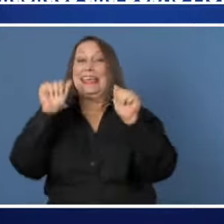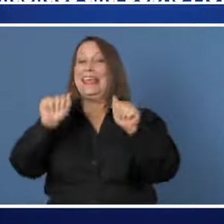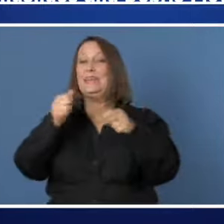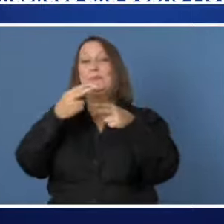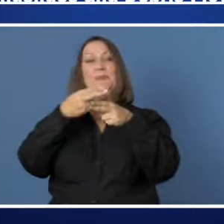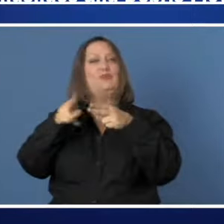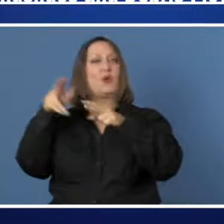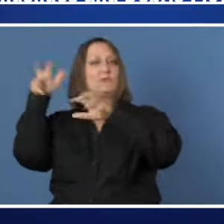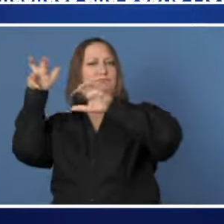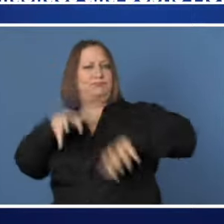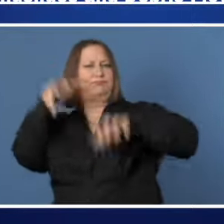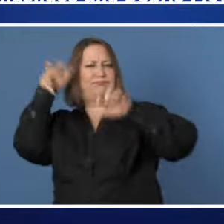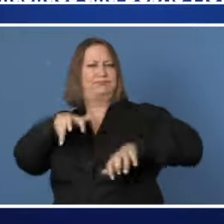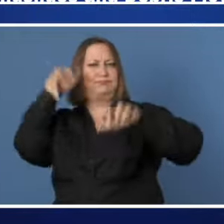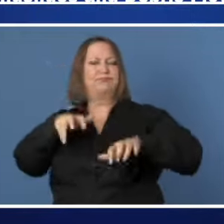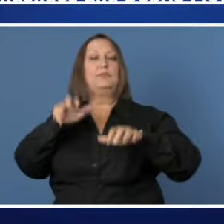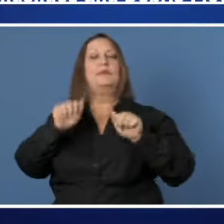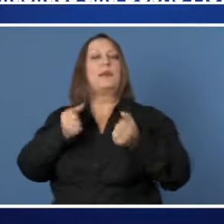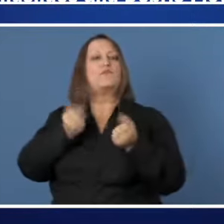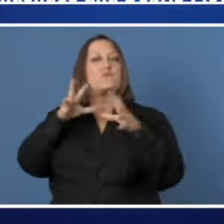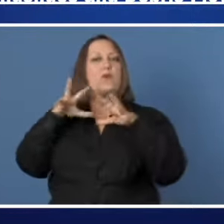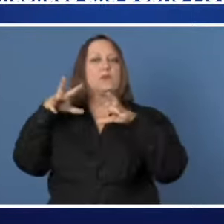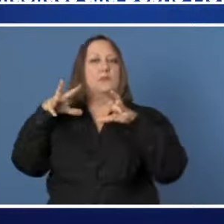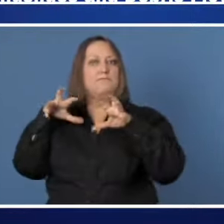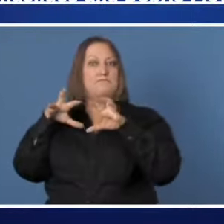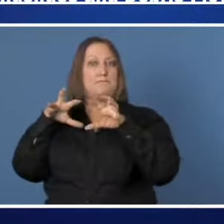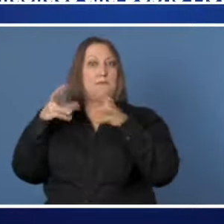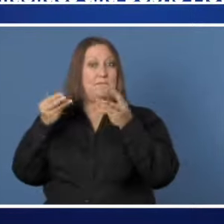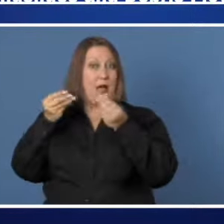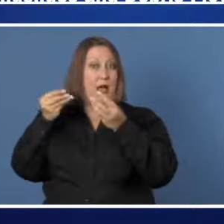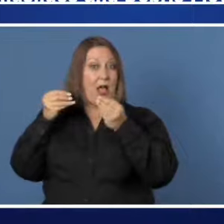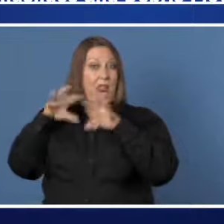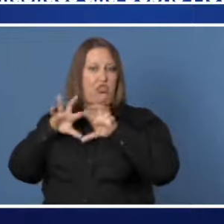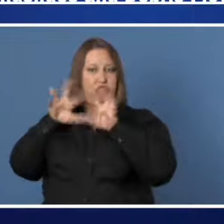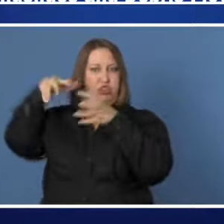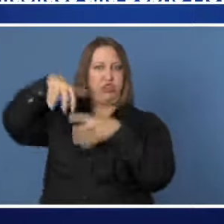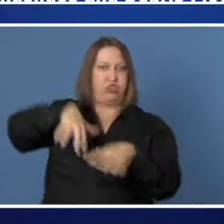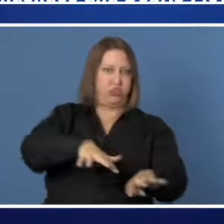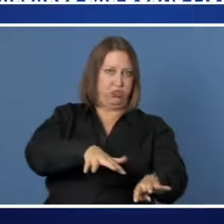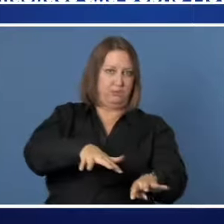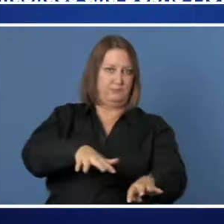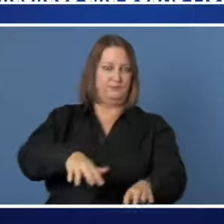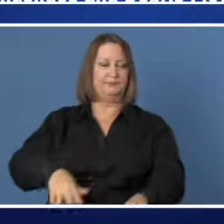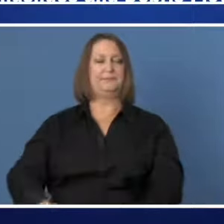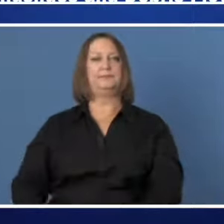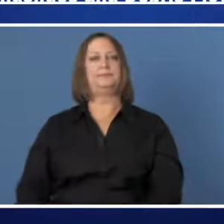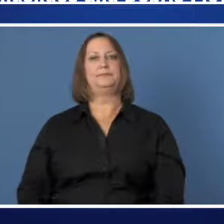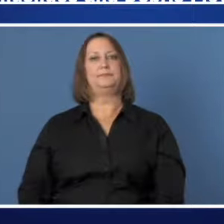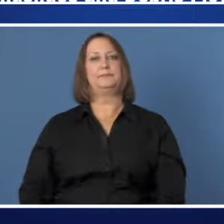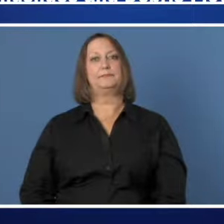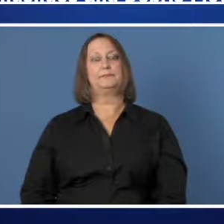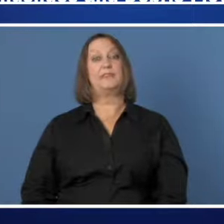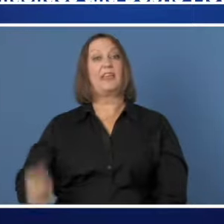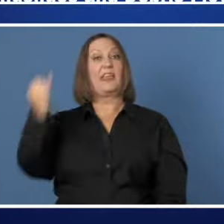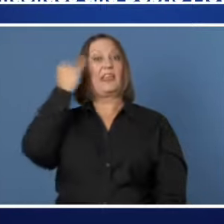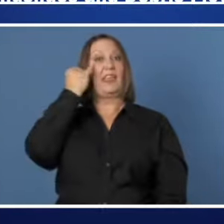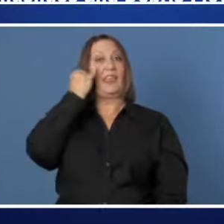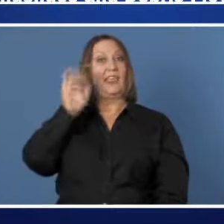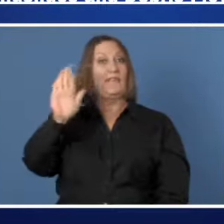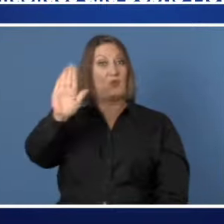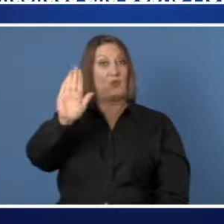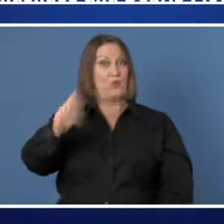dangerous, especially after longer periods of heavy rainfall and damp weather. If